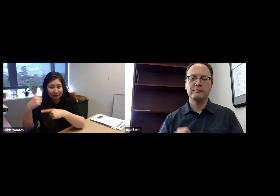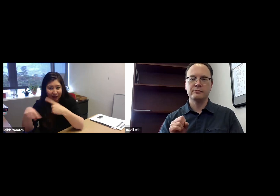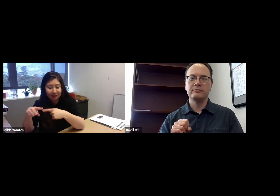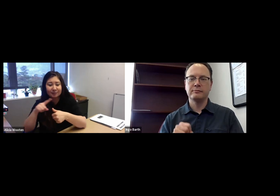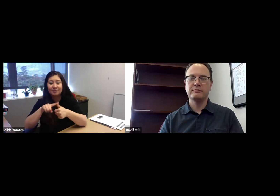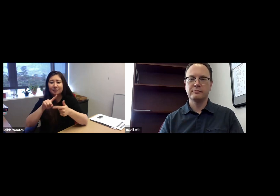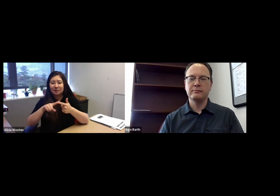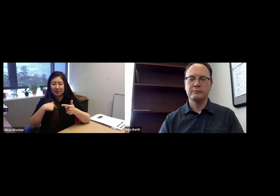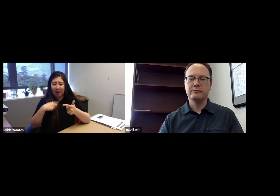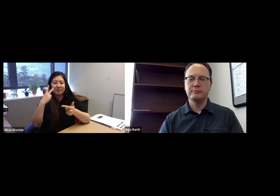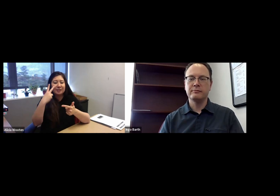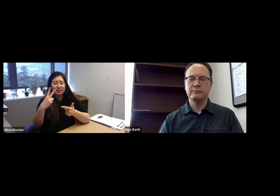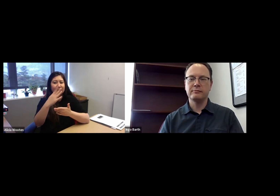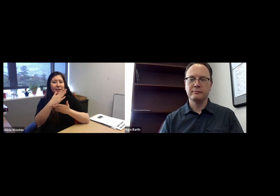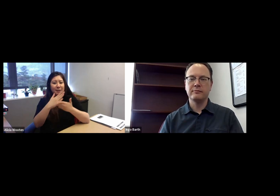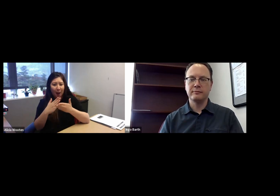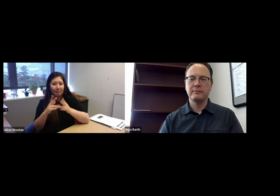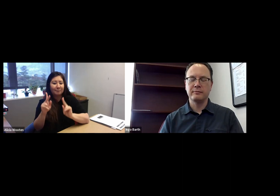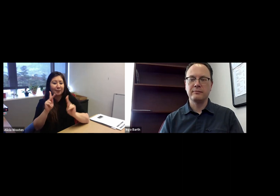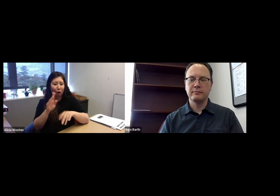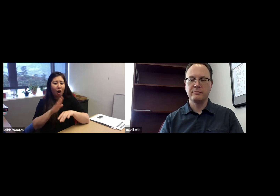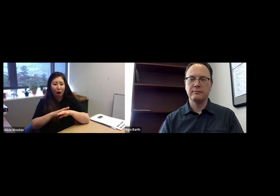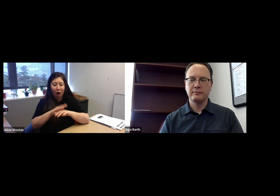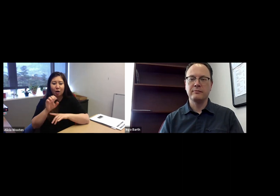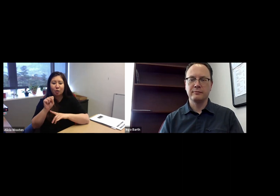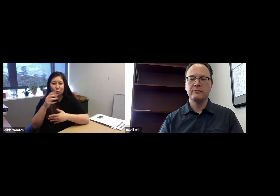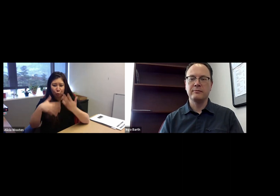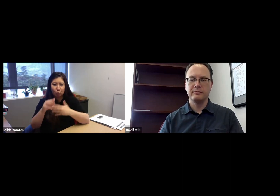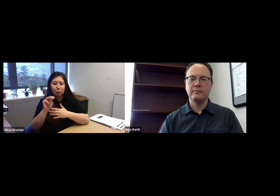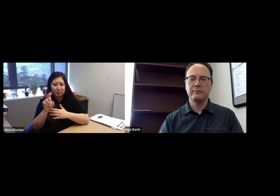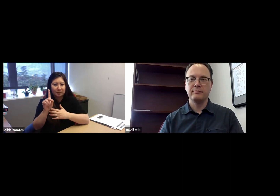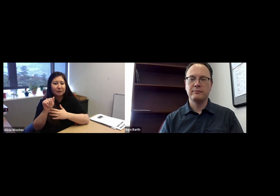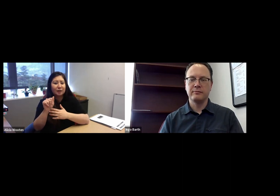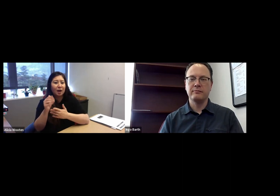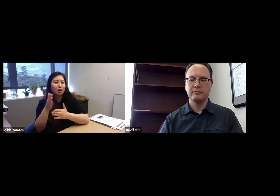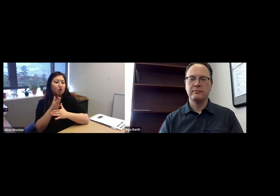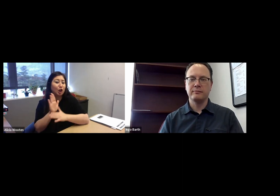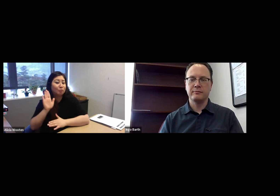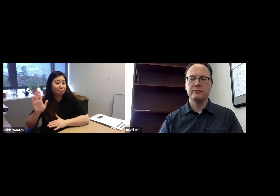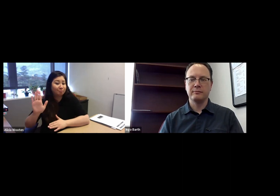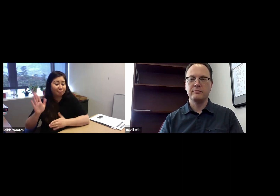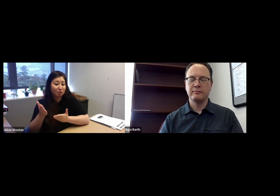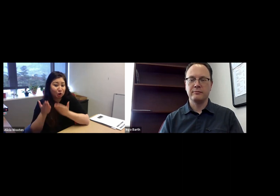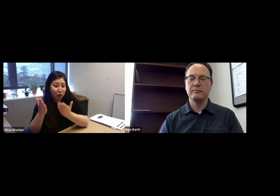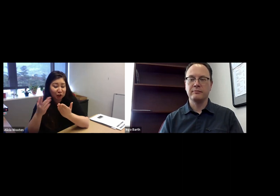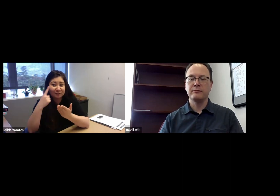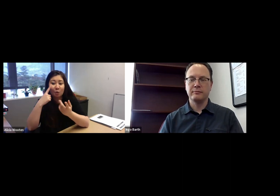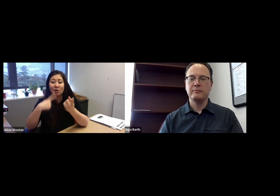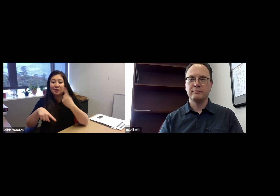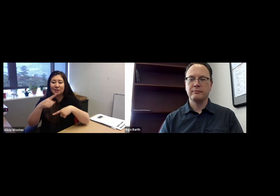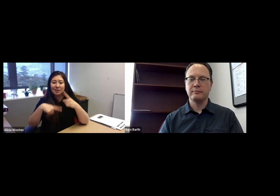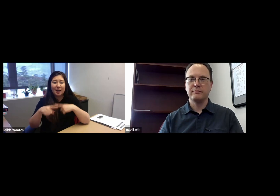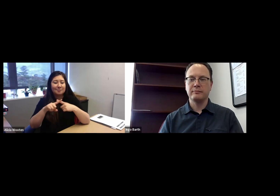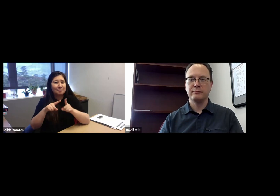that Joe Wheeler did, a video on what he'd like to see the signs for planets be. So I've seen that. So